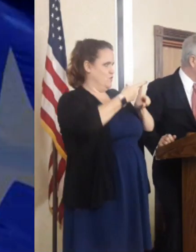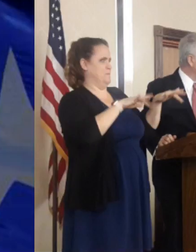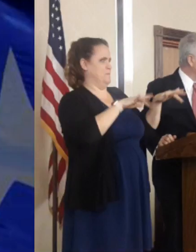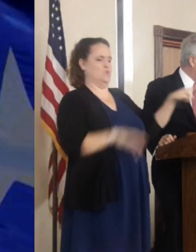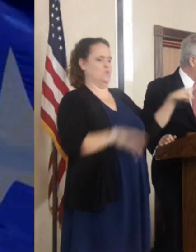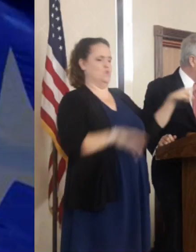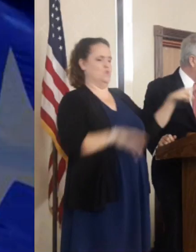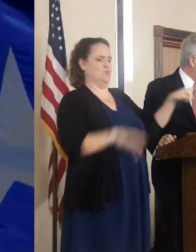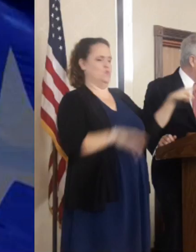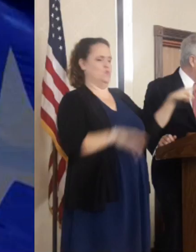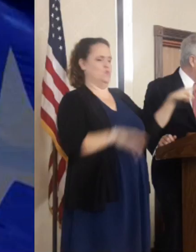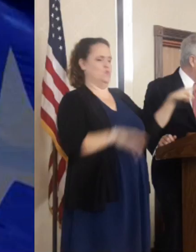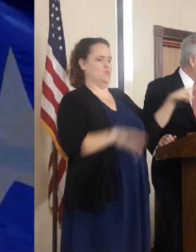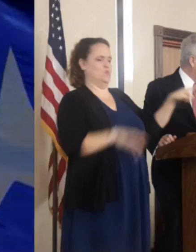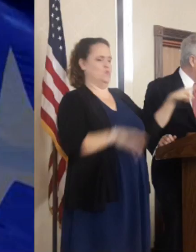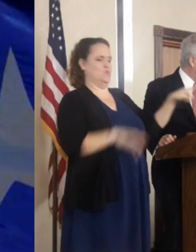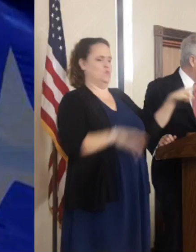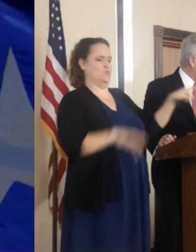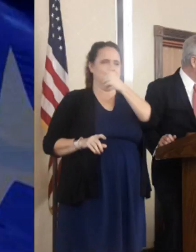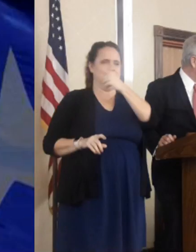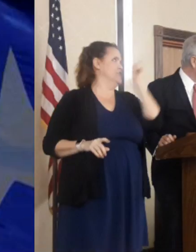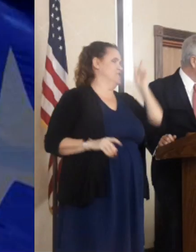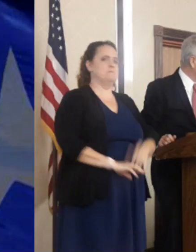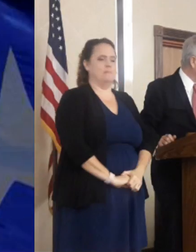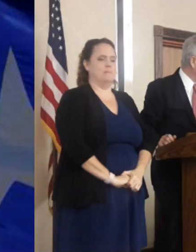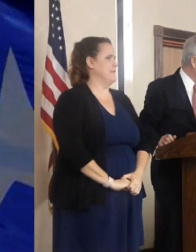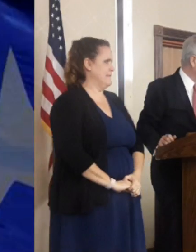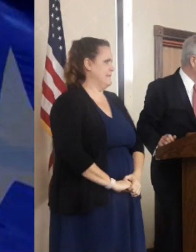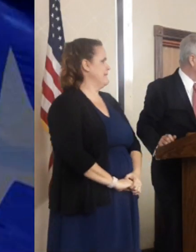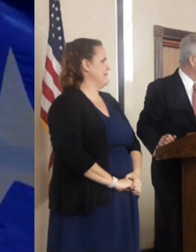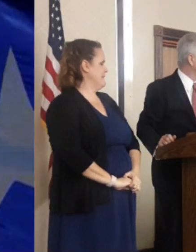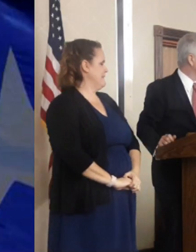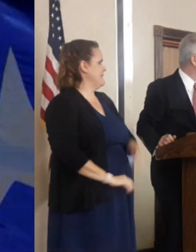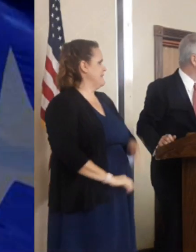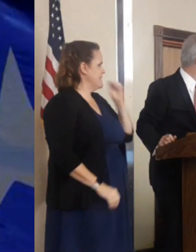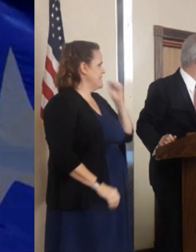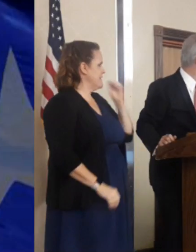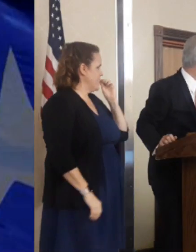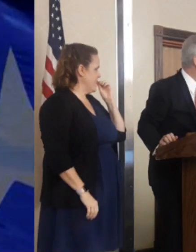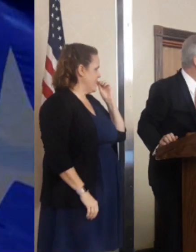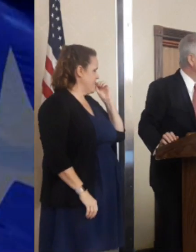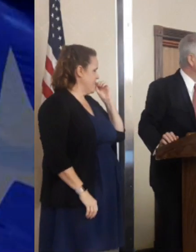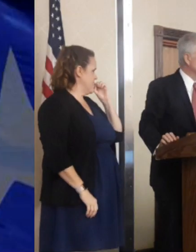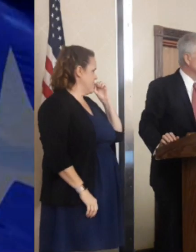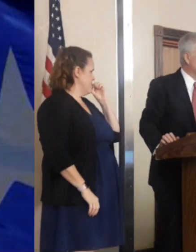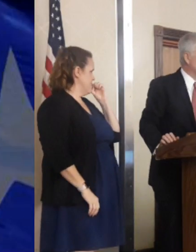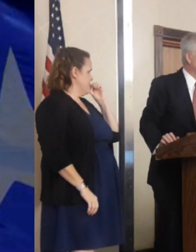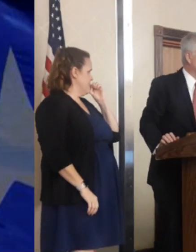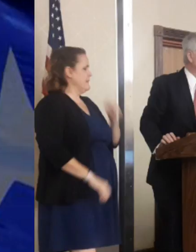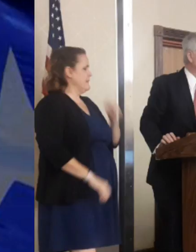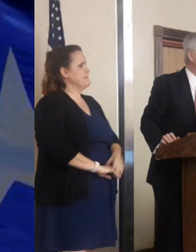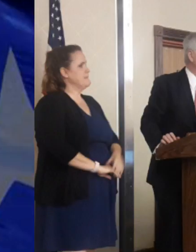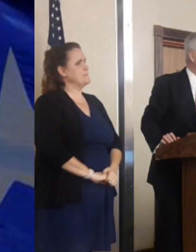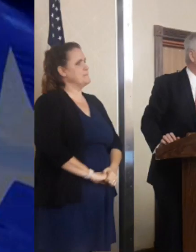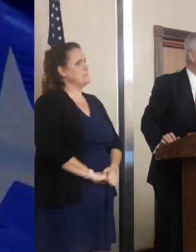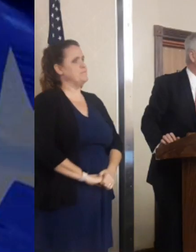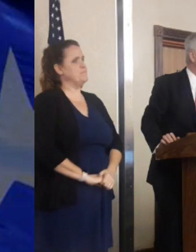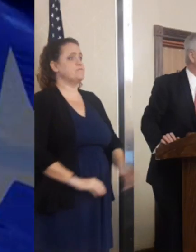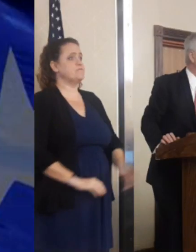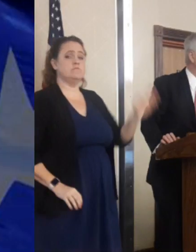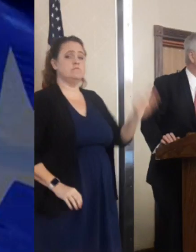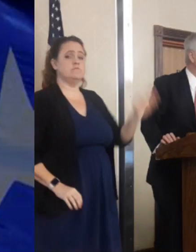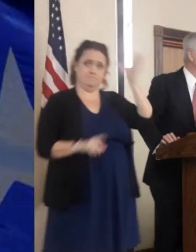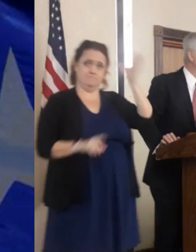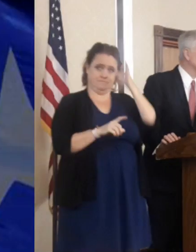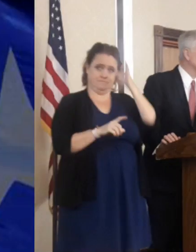That's where we'll receive the signal of your vote. Also, Mr. Chairman, once again, there's still